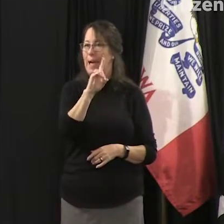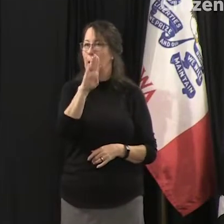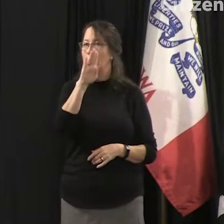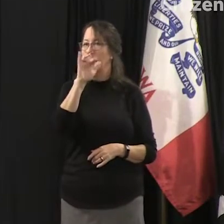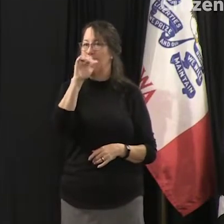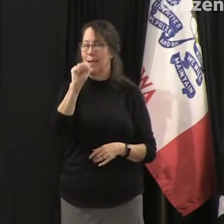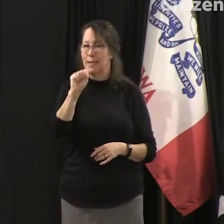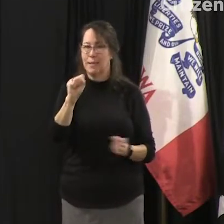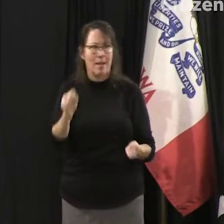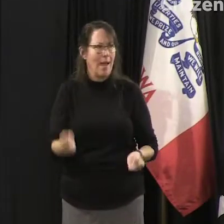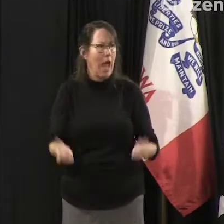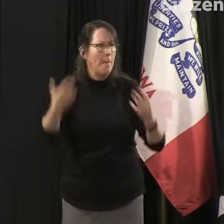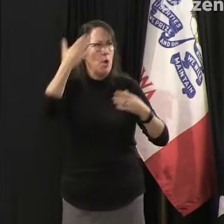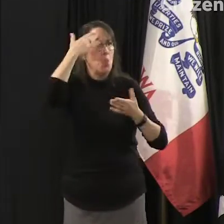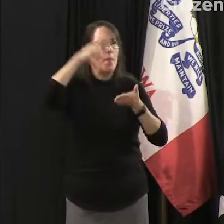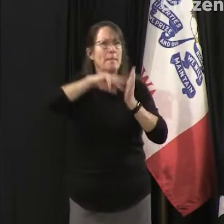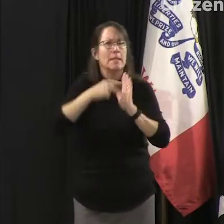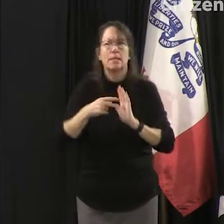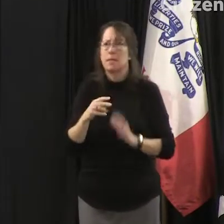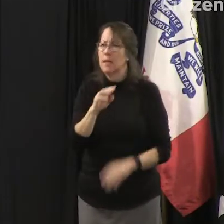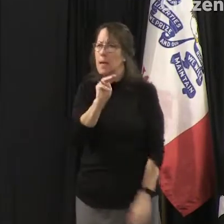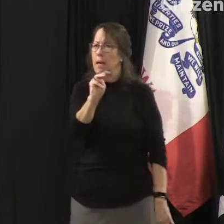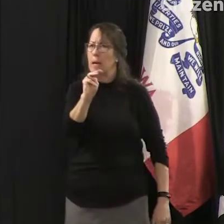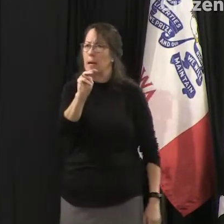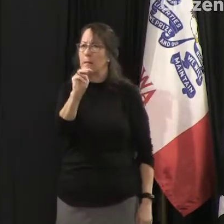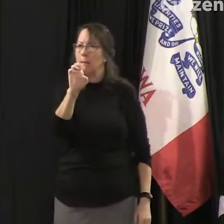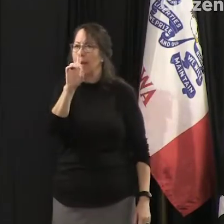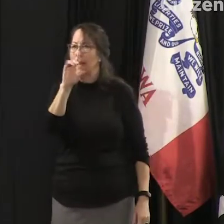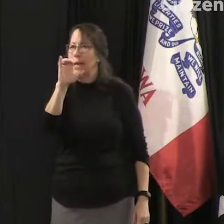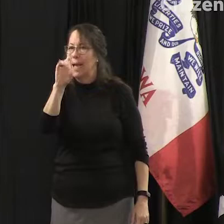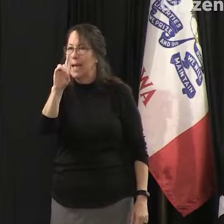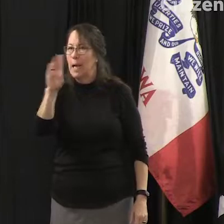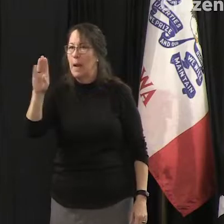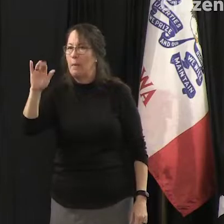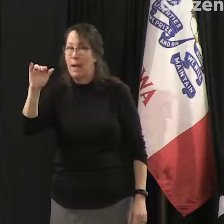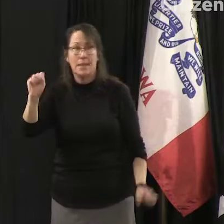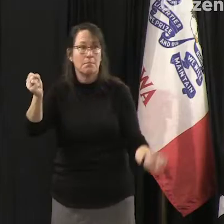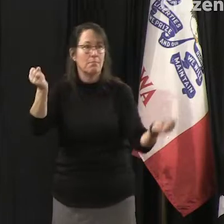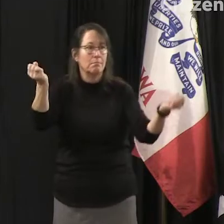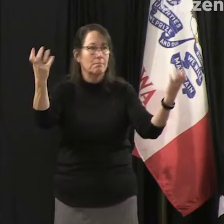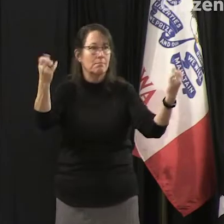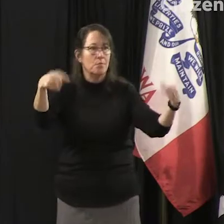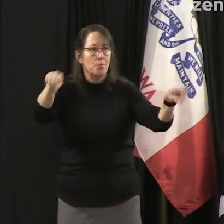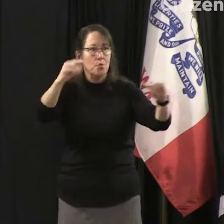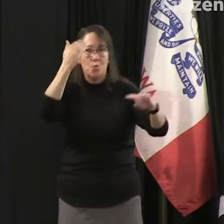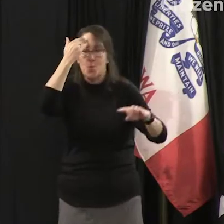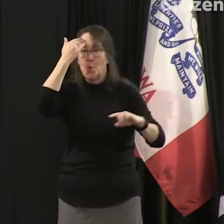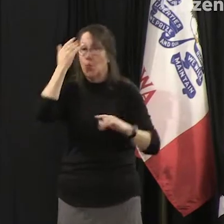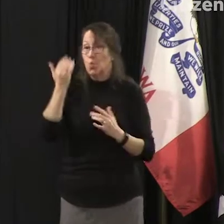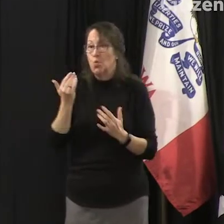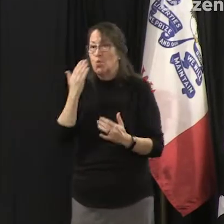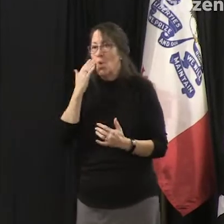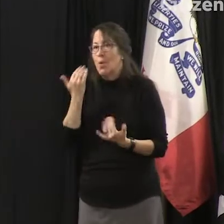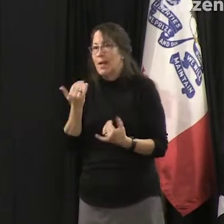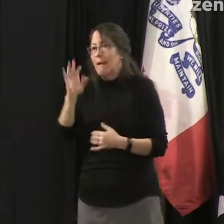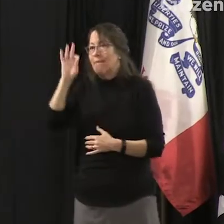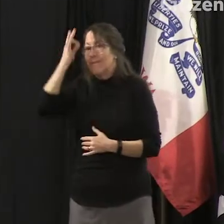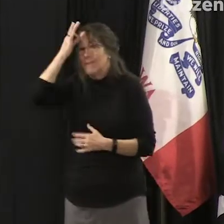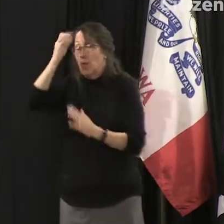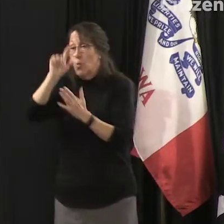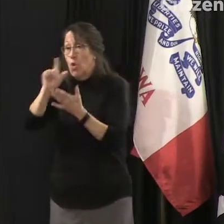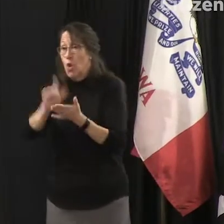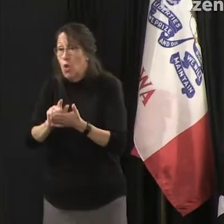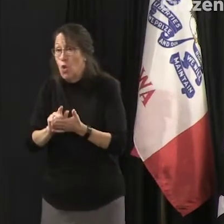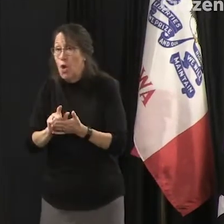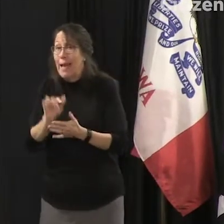How many people know what the Medicaid bias is? Well, a lot of my friends here would probably know. But you know that today, under federal law,